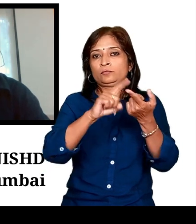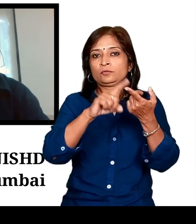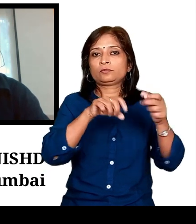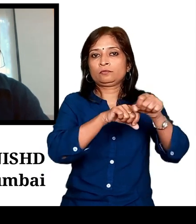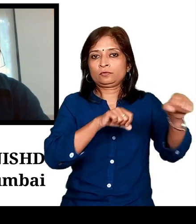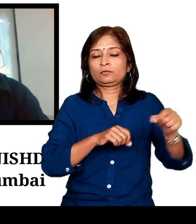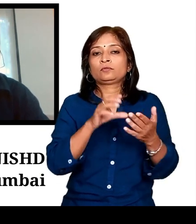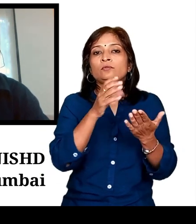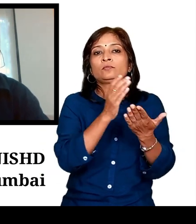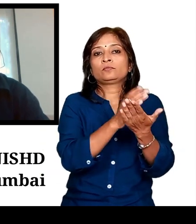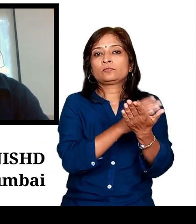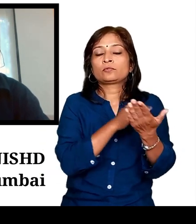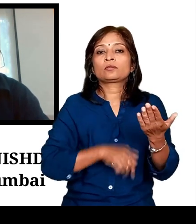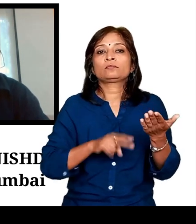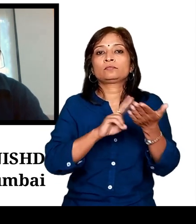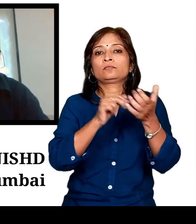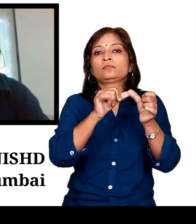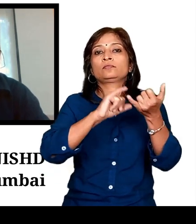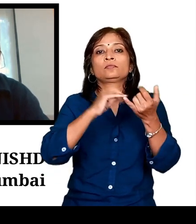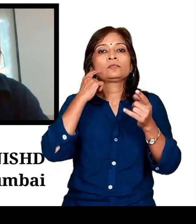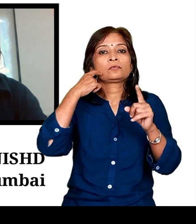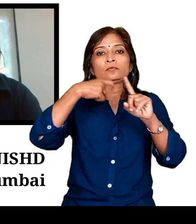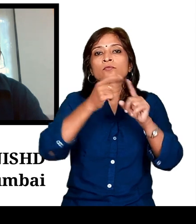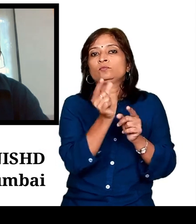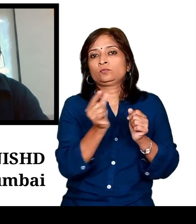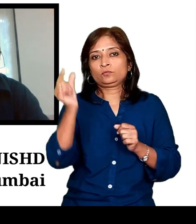affiliated to Nashik University, MEHS University,